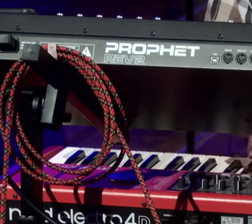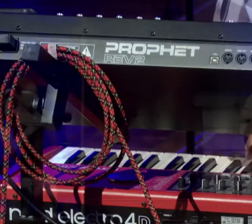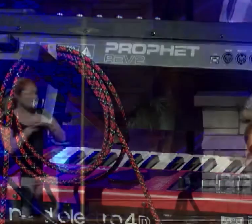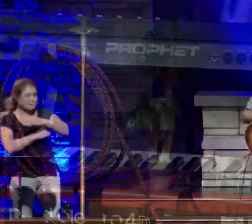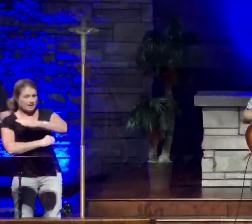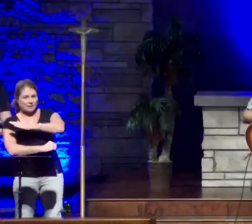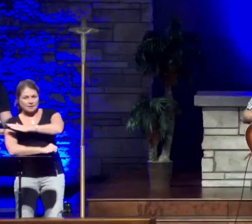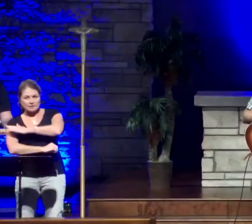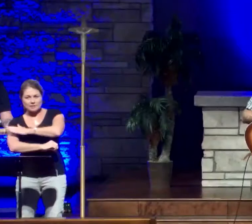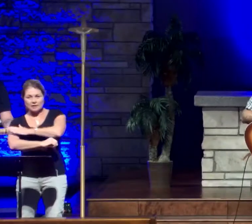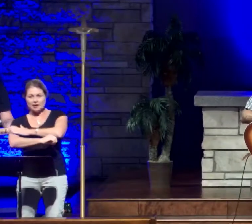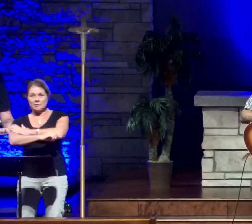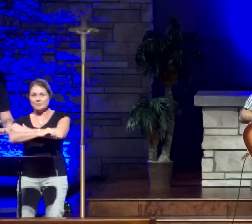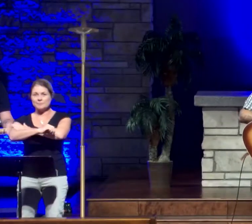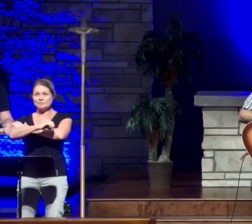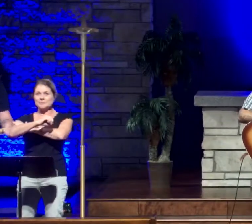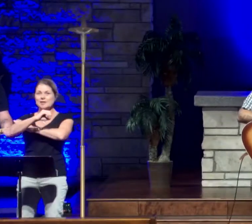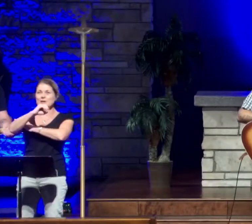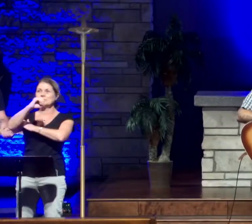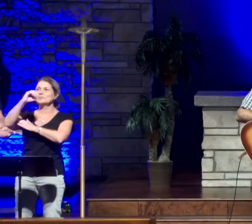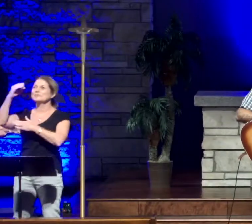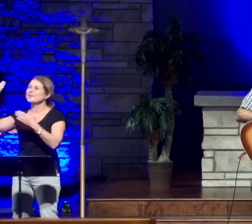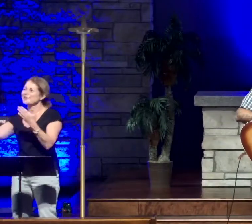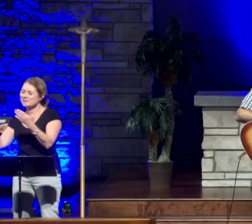name. The sun